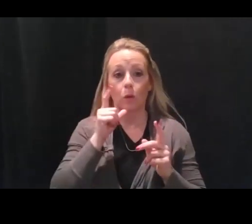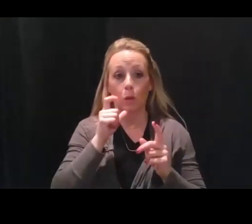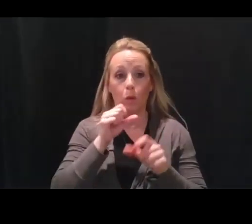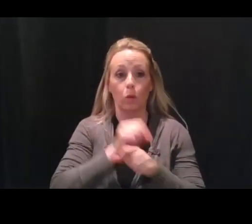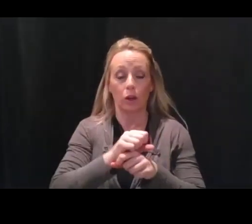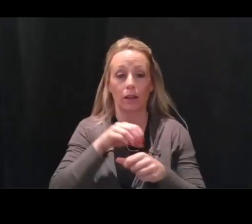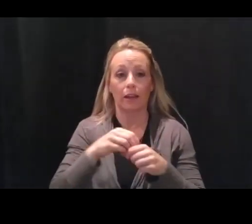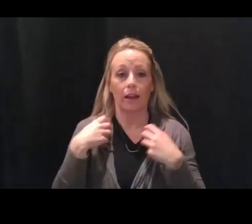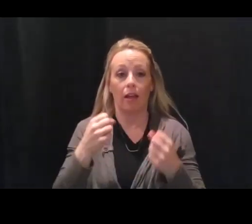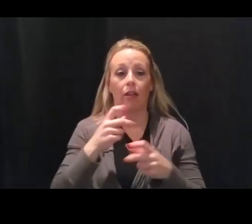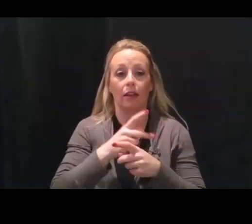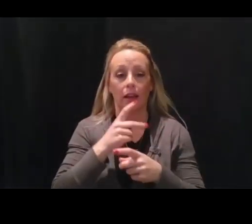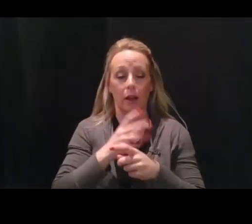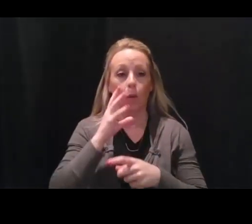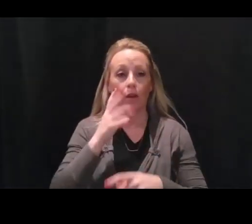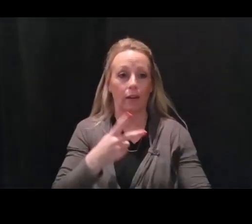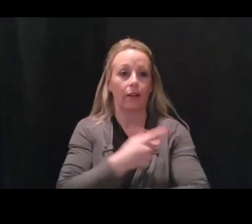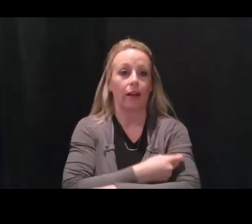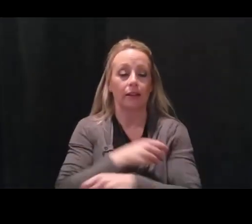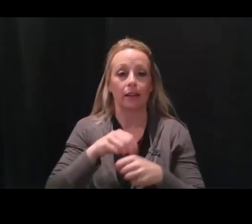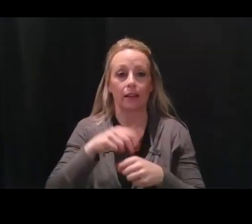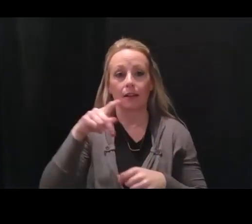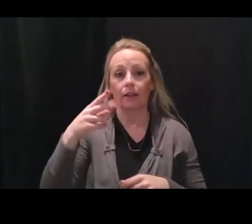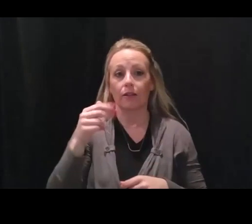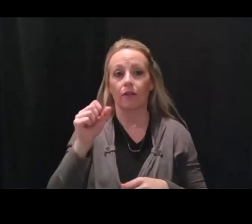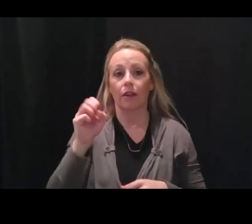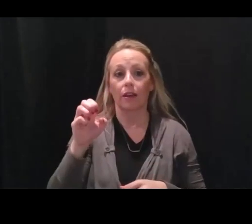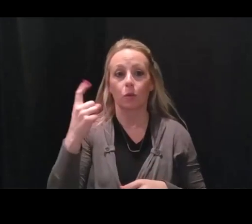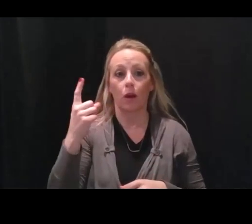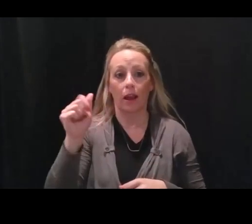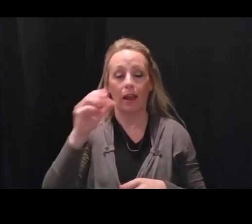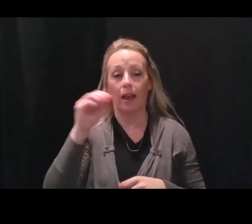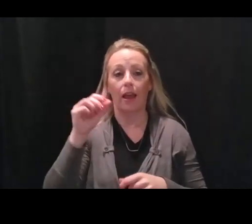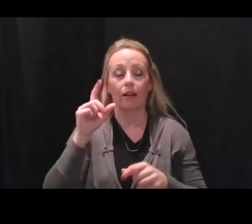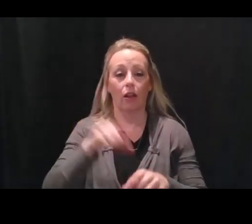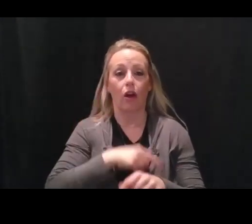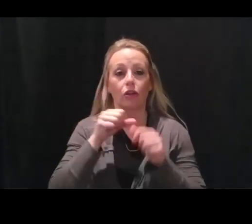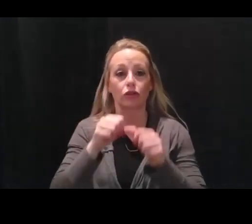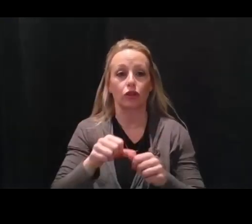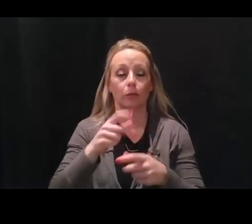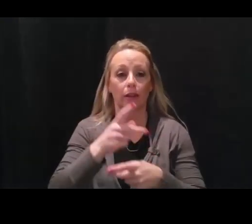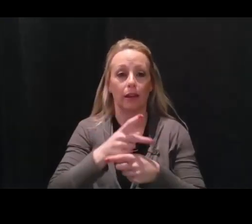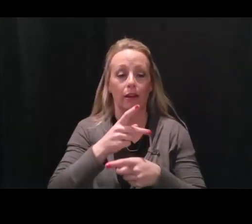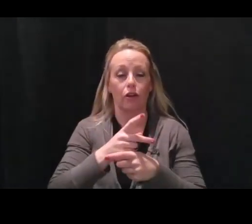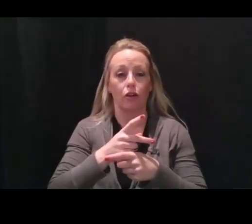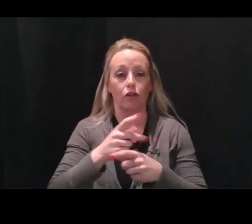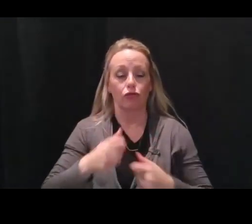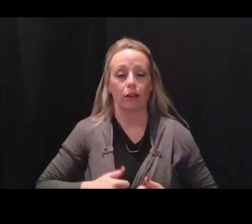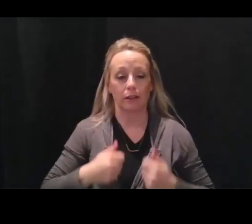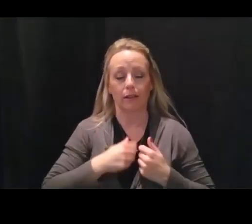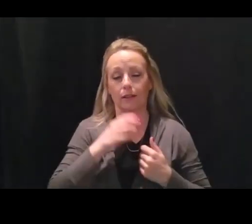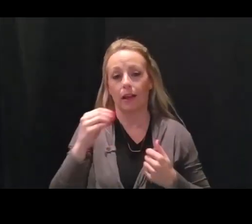are getting vaccinated in Phase 1A, as well as long-term care residents and staff. We expect this phase to